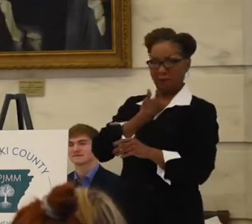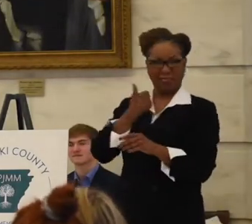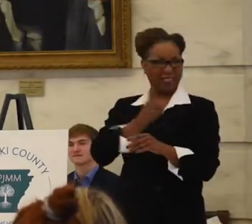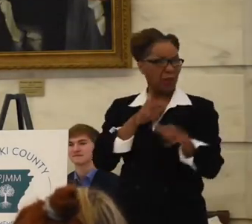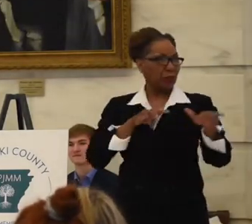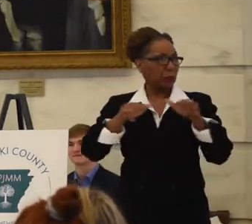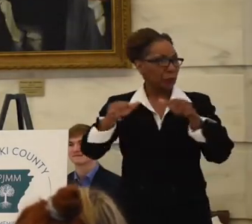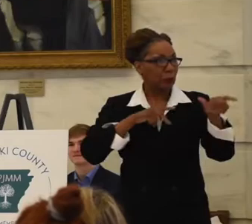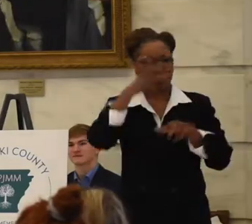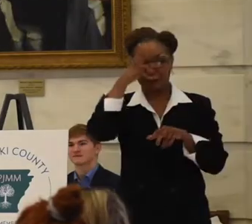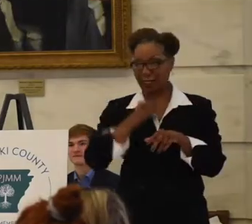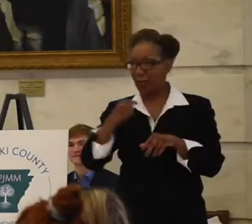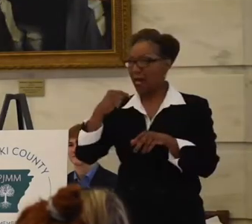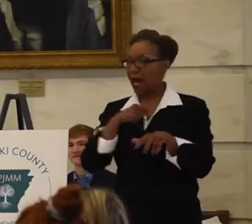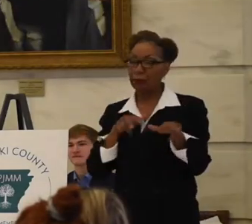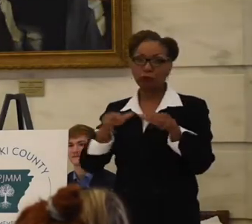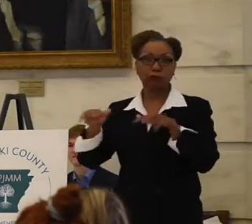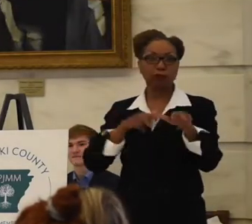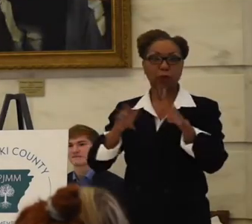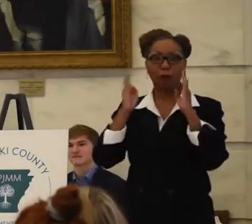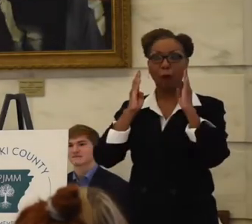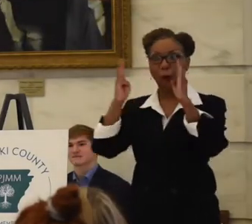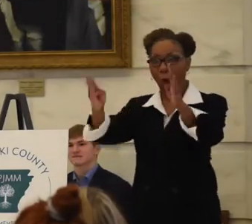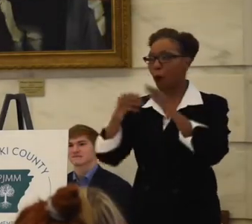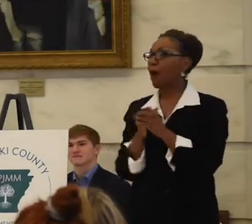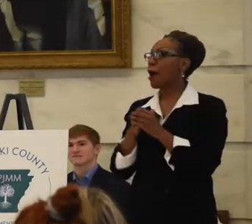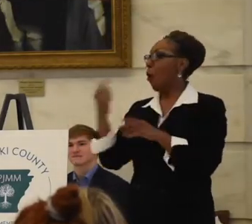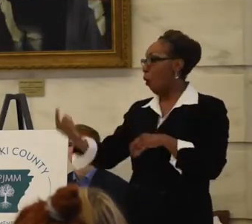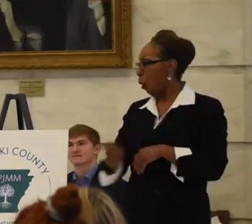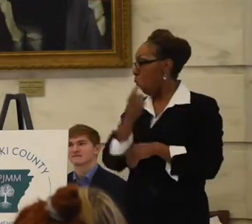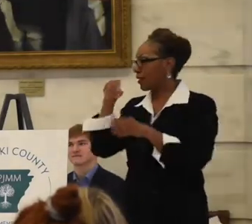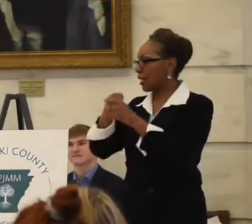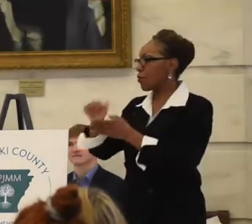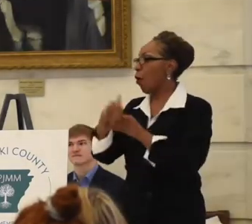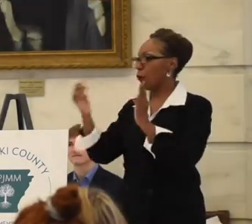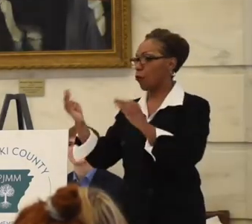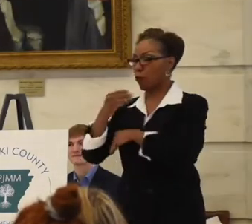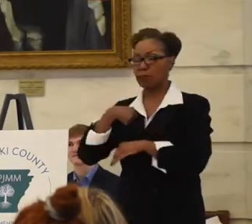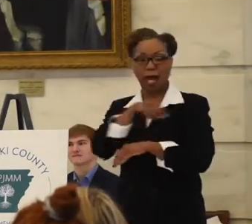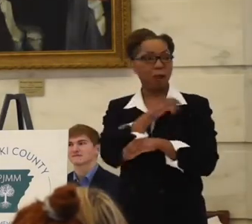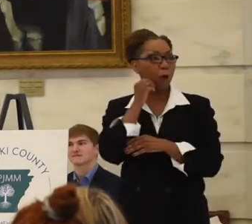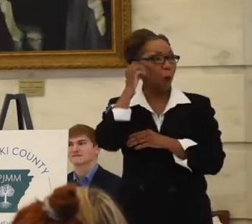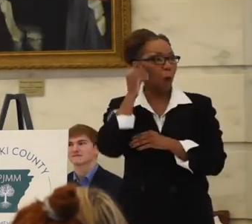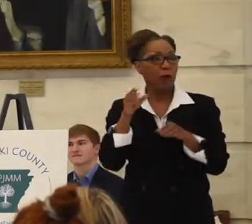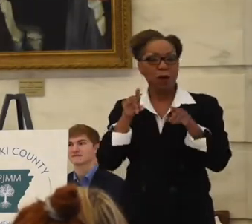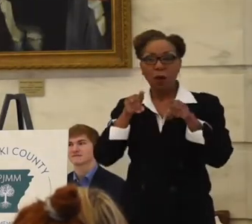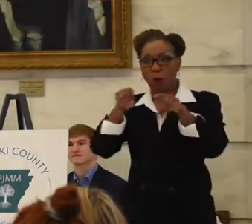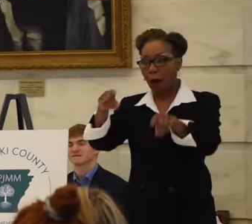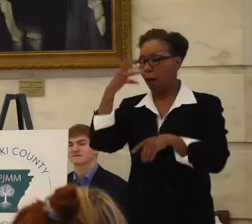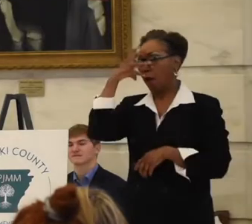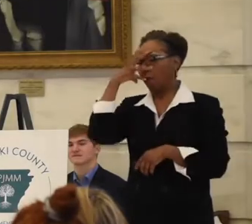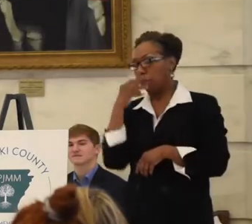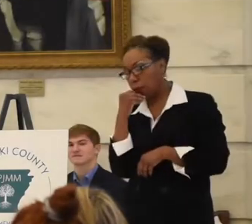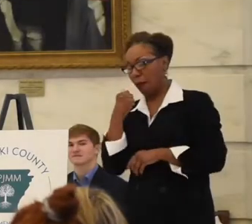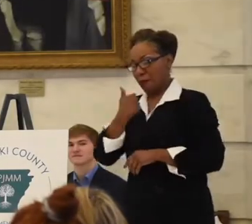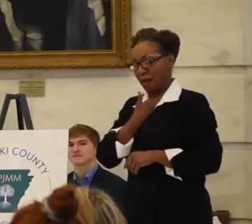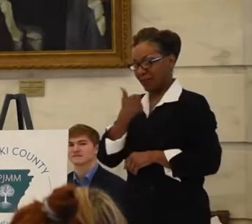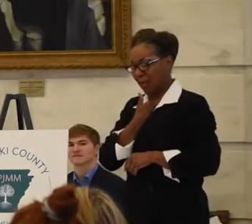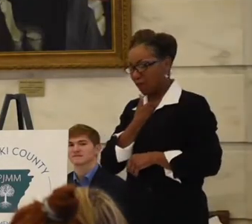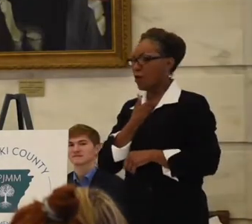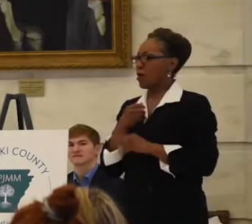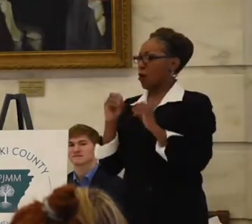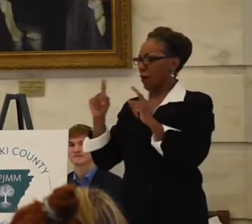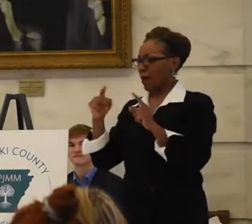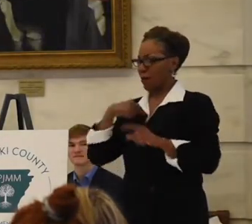would make my way through the hall, up and down the stairs, and always into other rooms of our home while in a deep state of slumber, all the